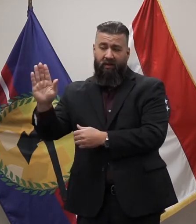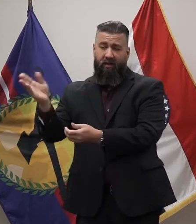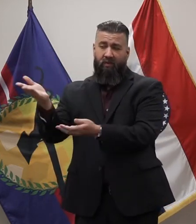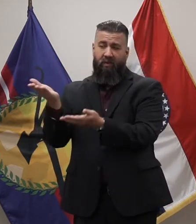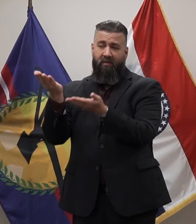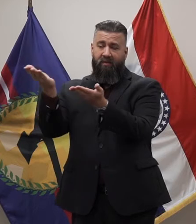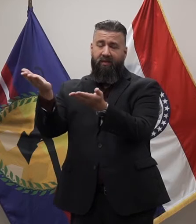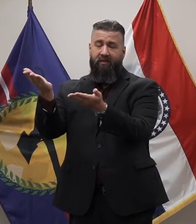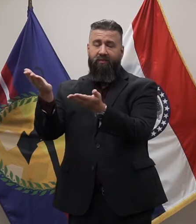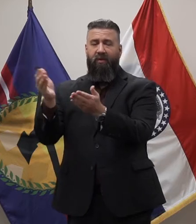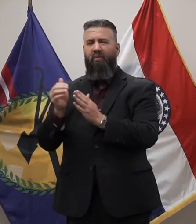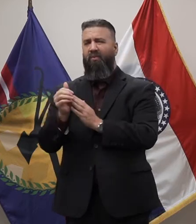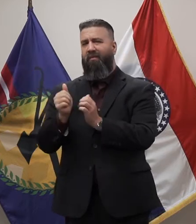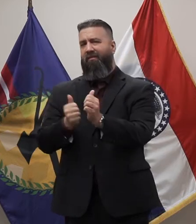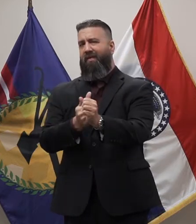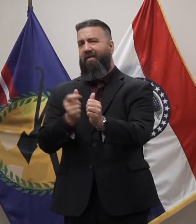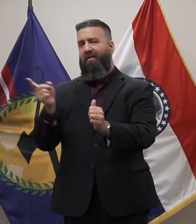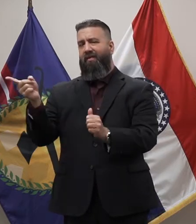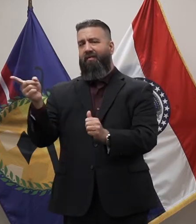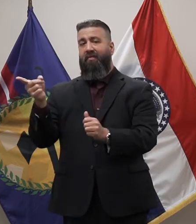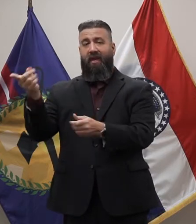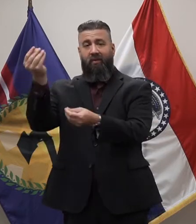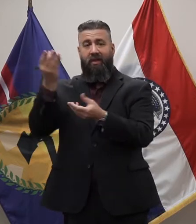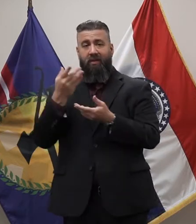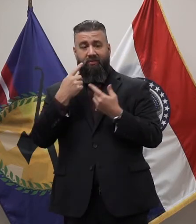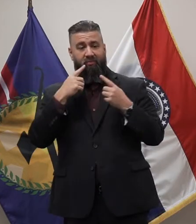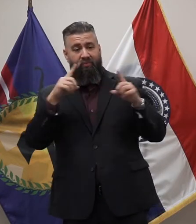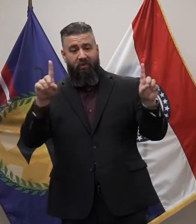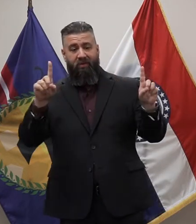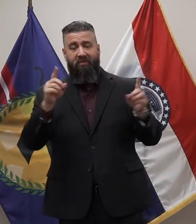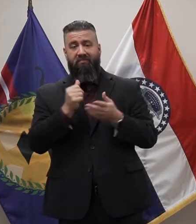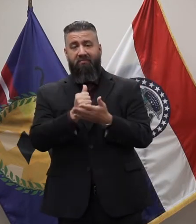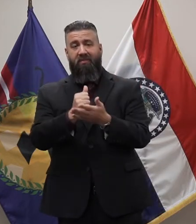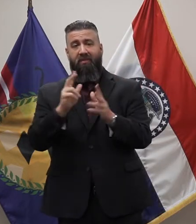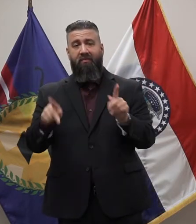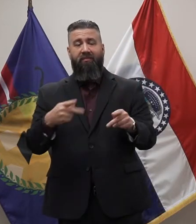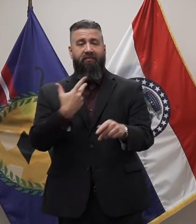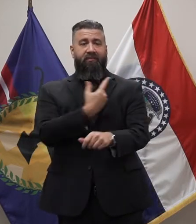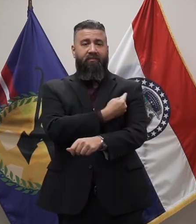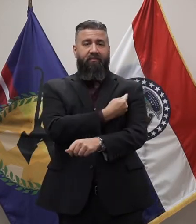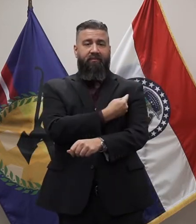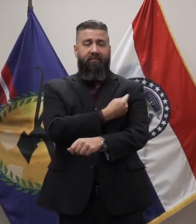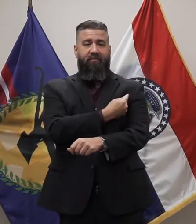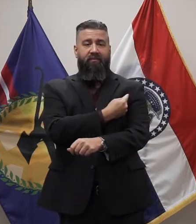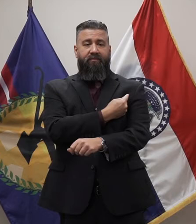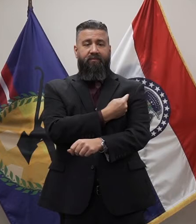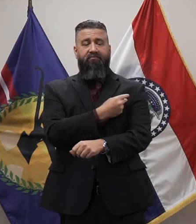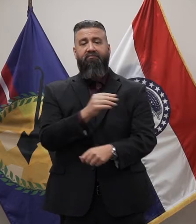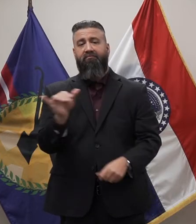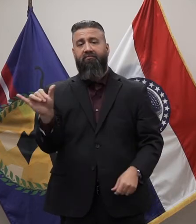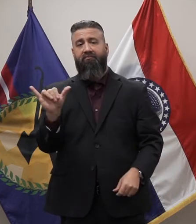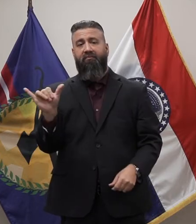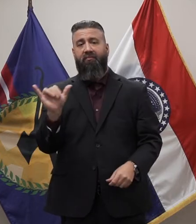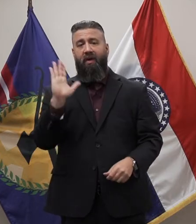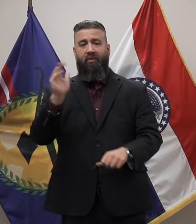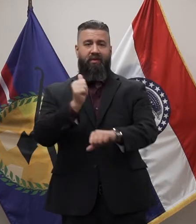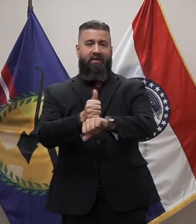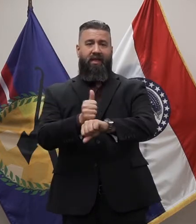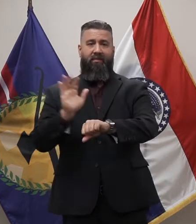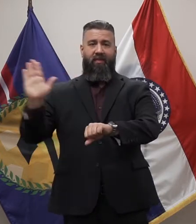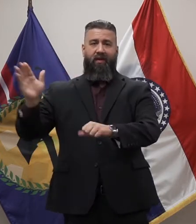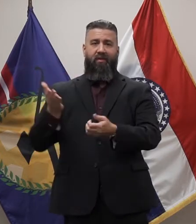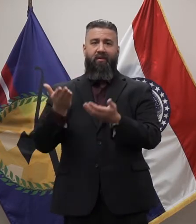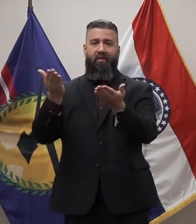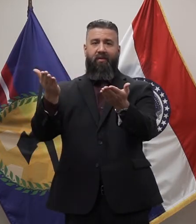follow their guidance. They'll tell us what works in helping to get people vaccinated, and we'll implement their recommendations.